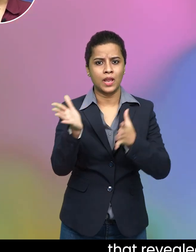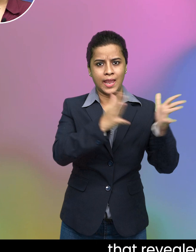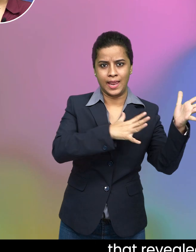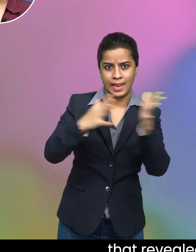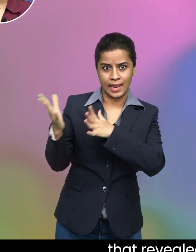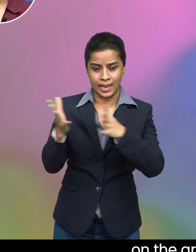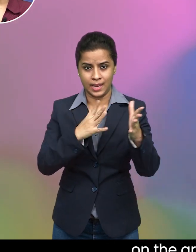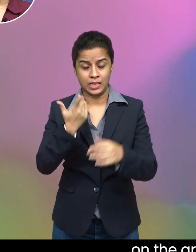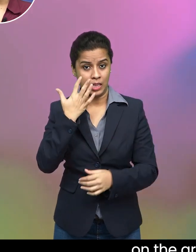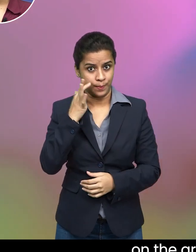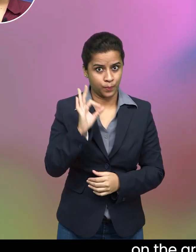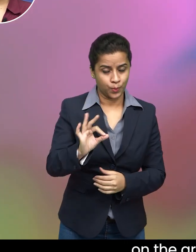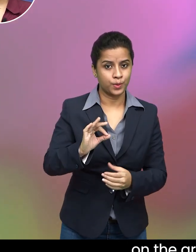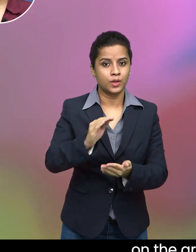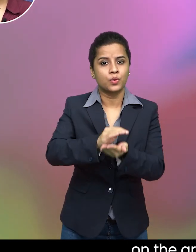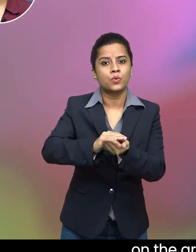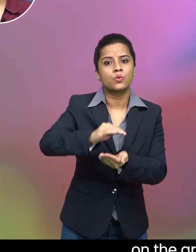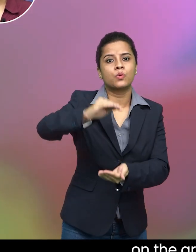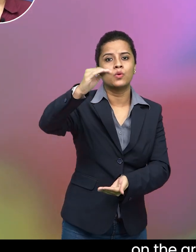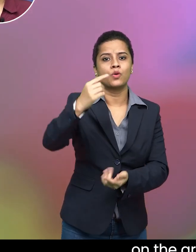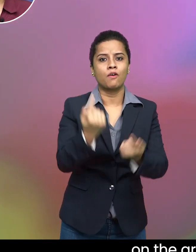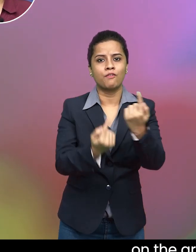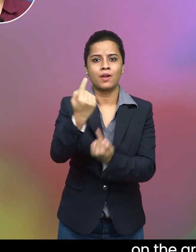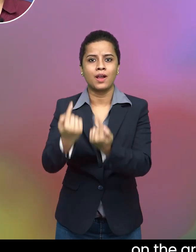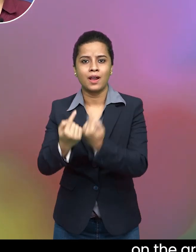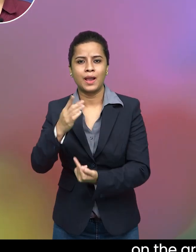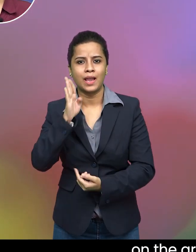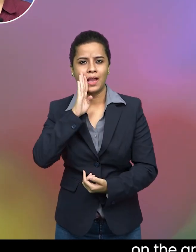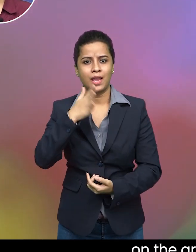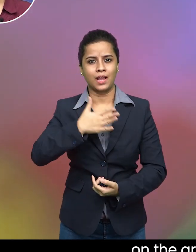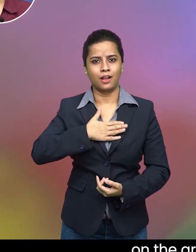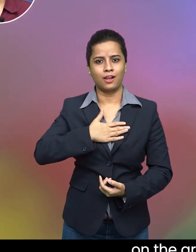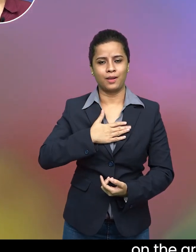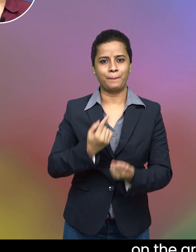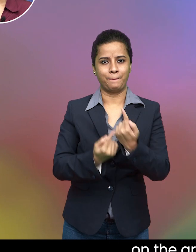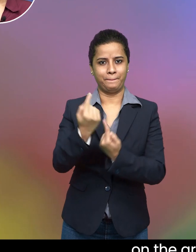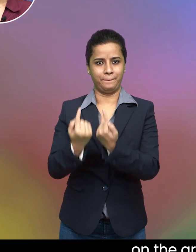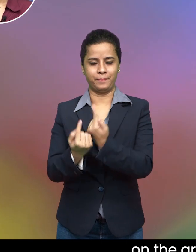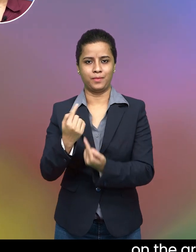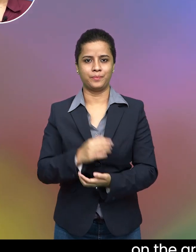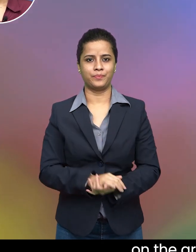air on the growth of green plants.